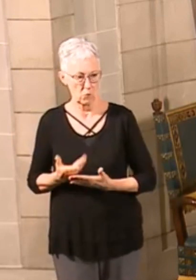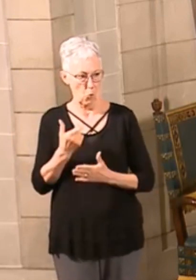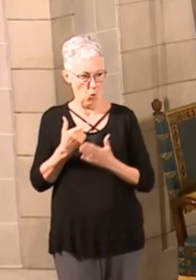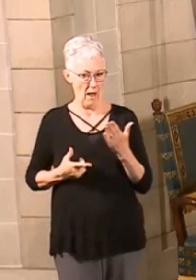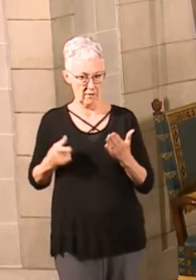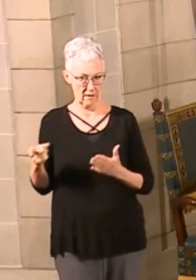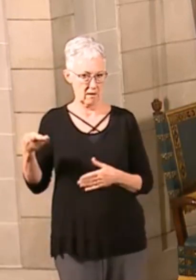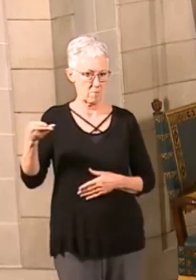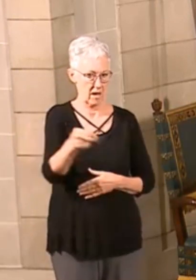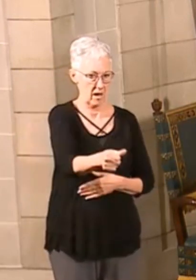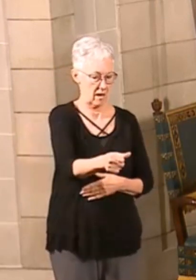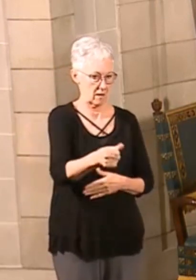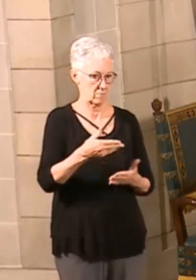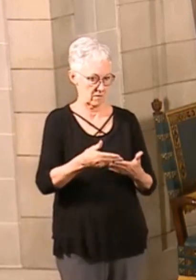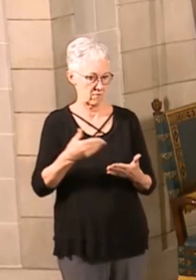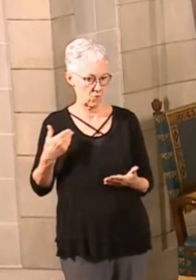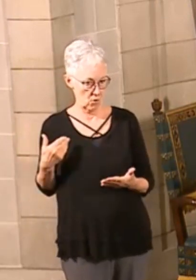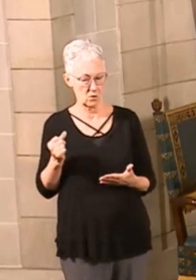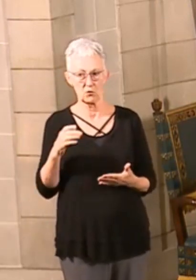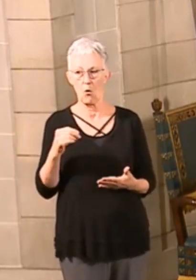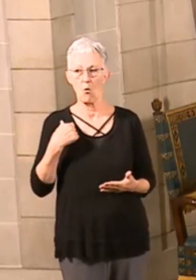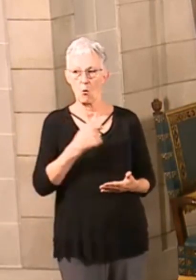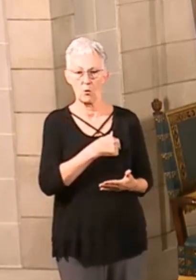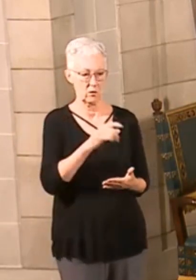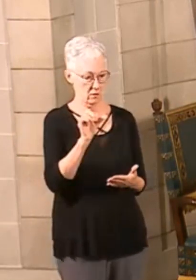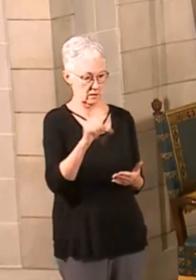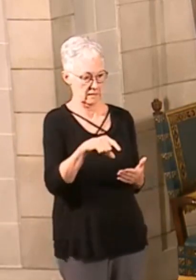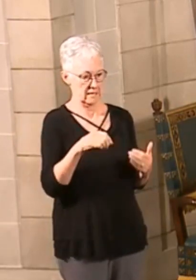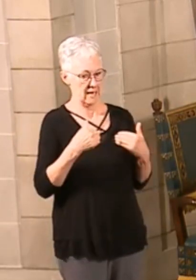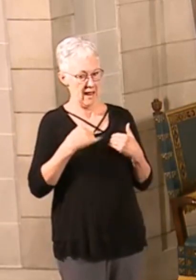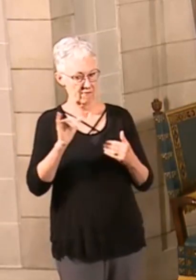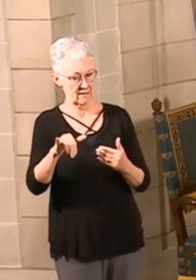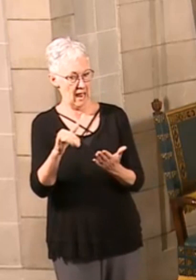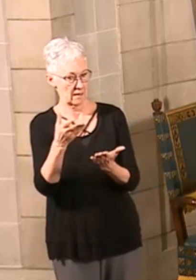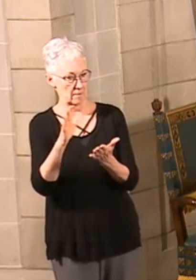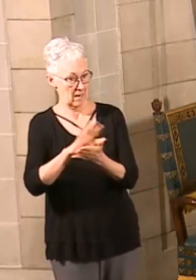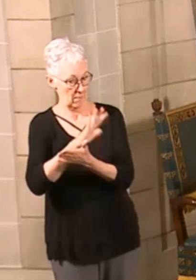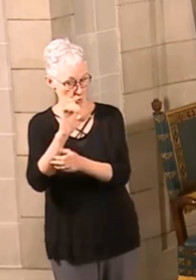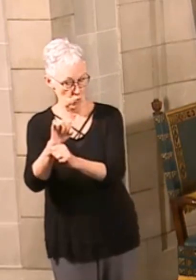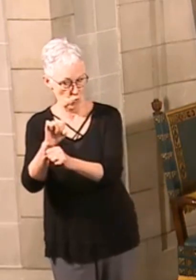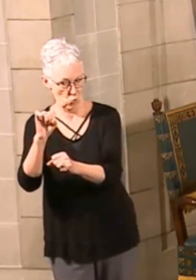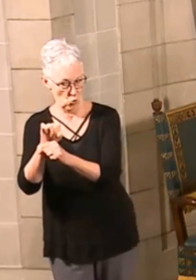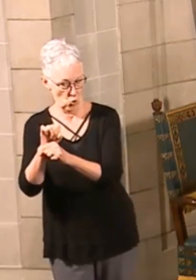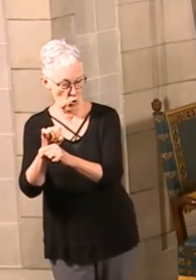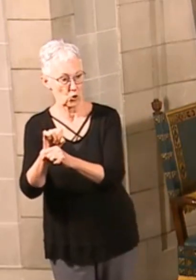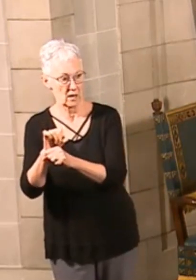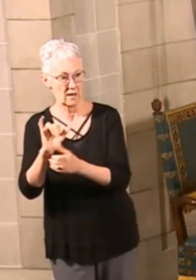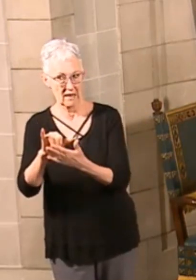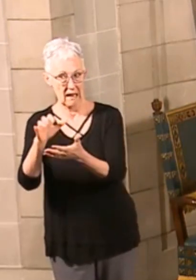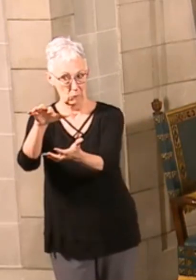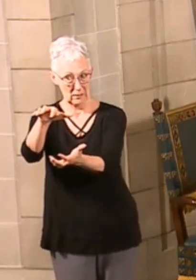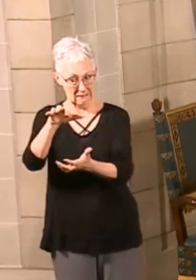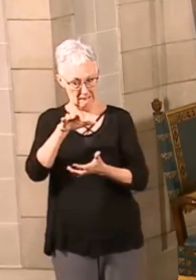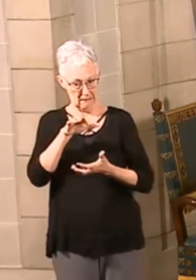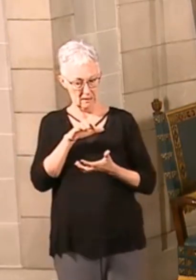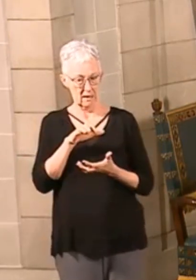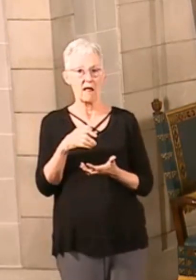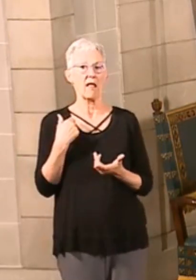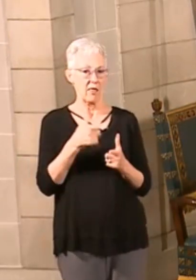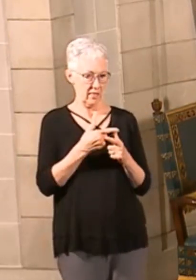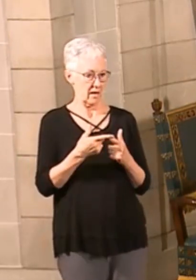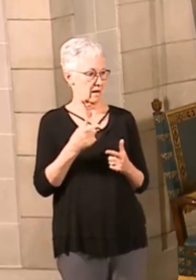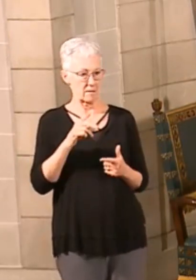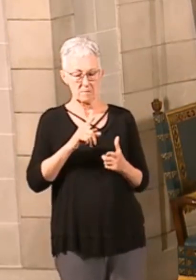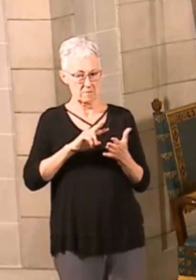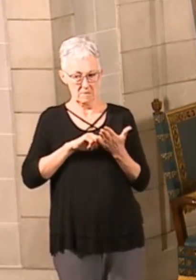information to ultimately get that loan forgiven. And so that's how we're messaging. That would be the message to small businesses to most